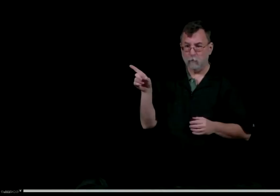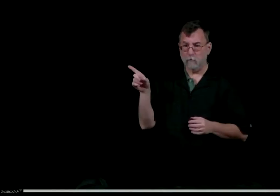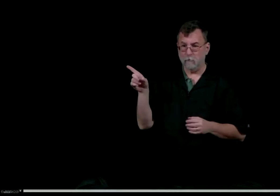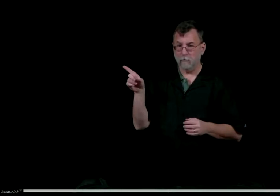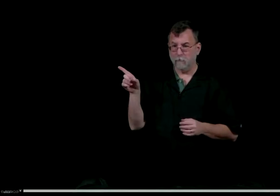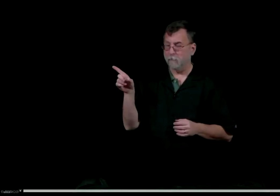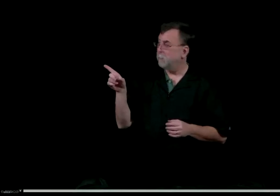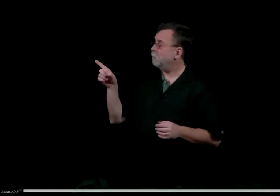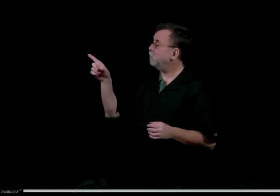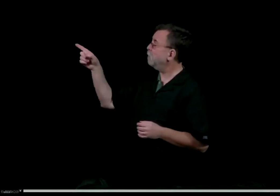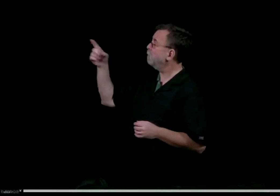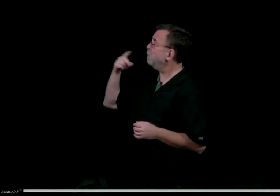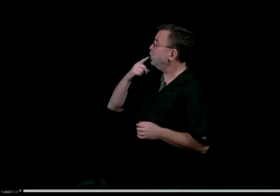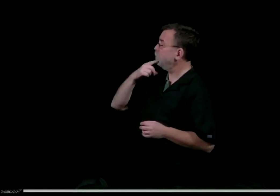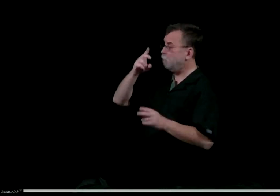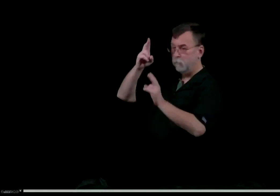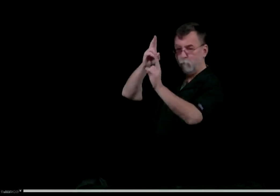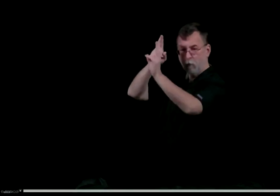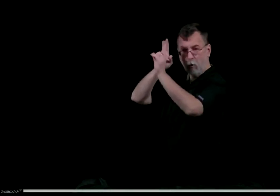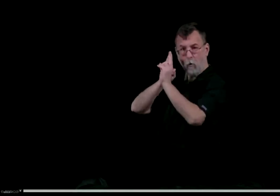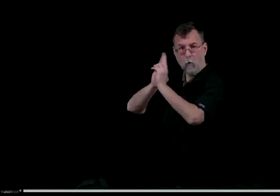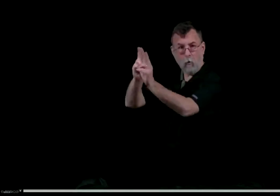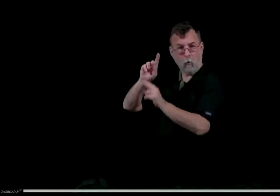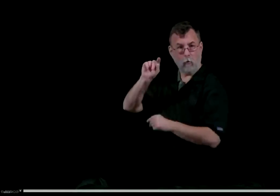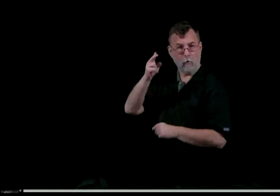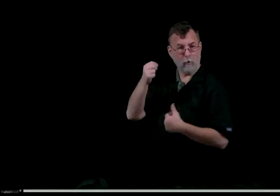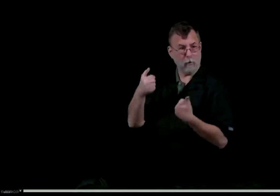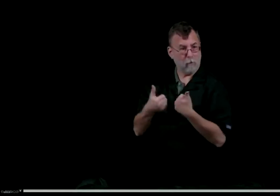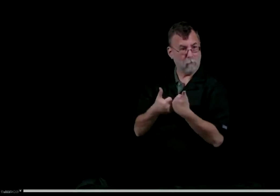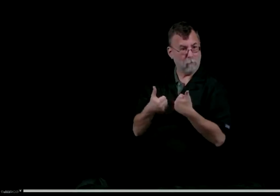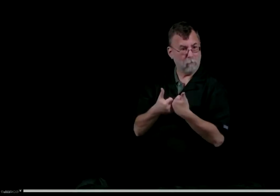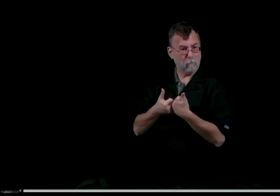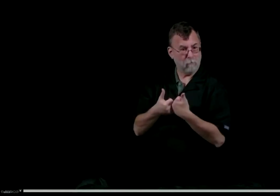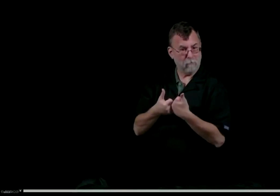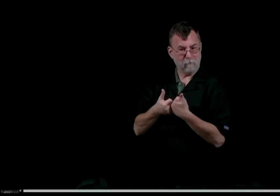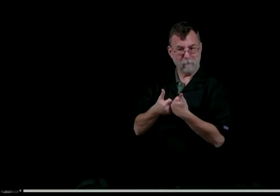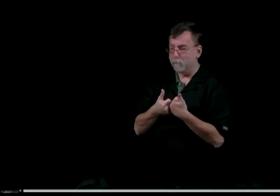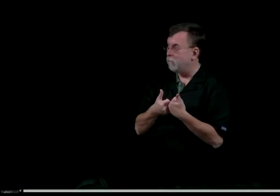See that? See that picture? It says, honor the game,